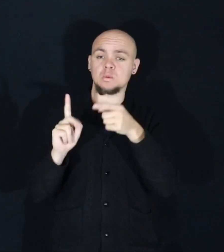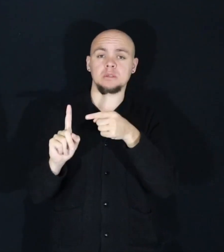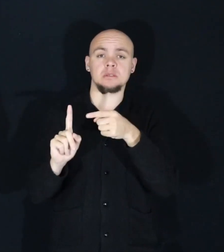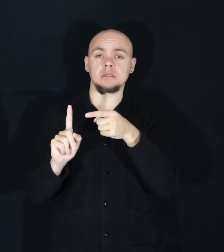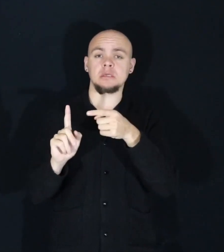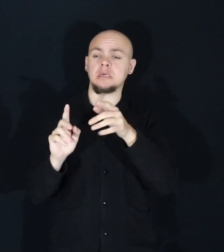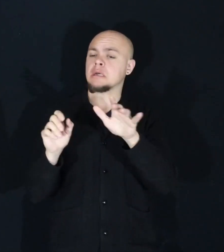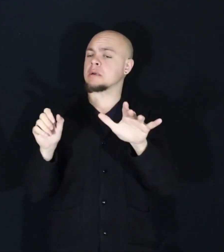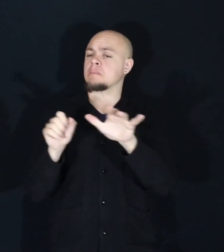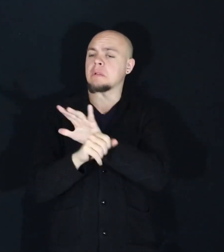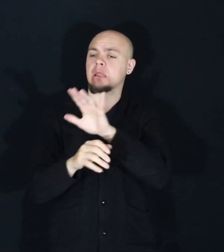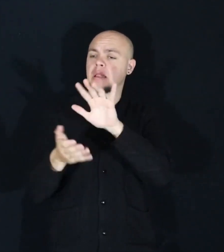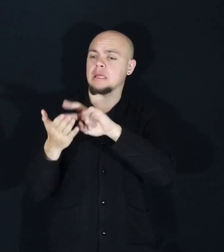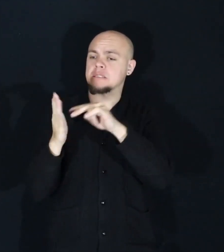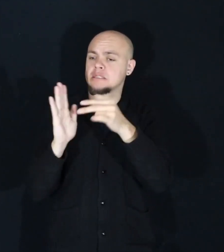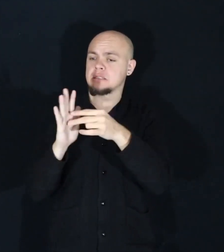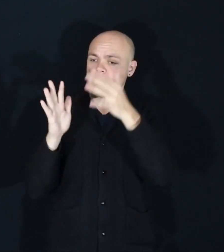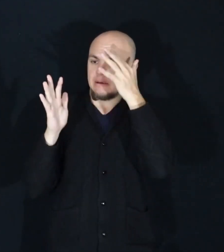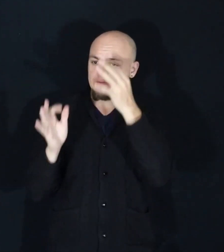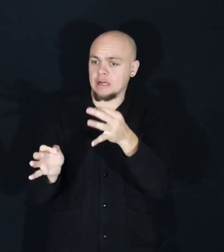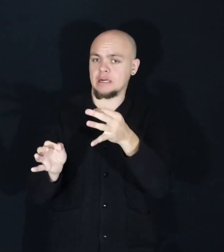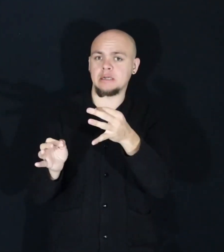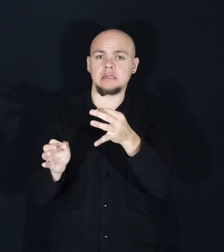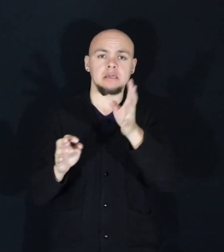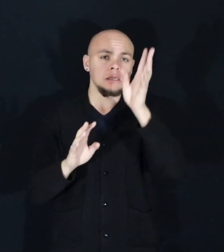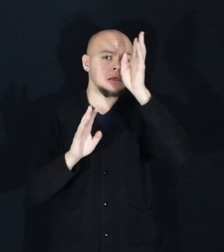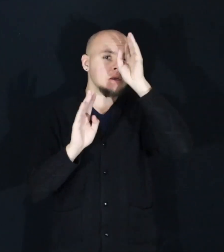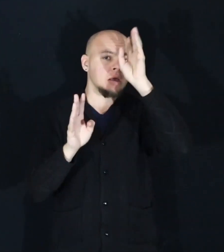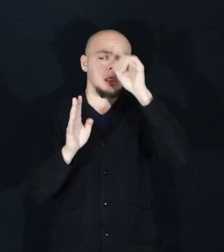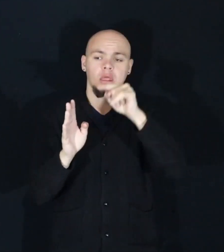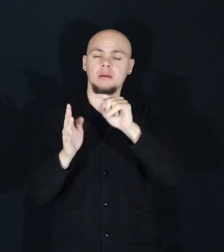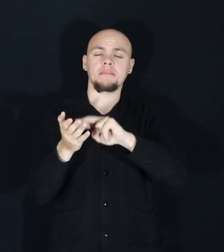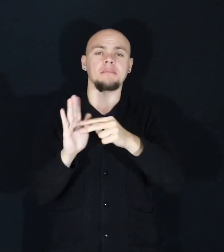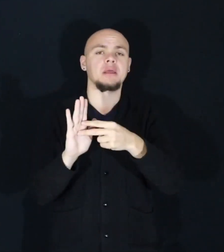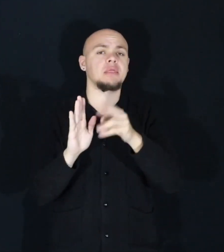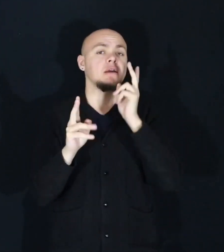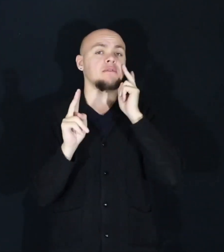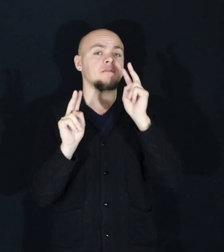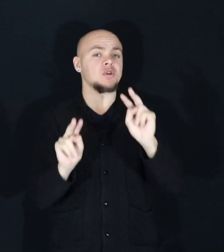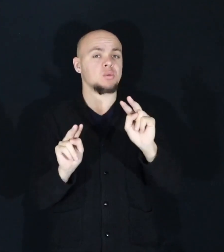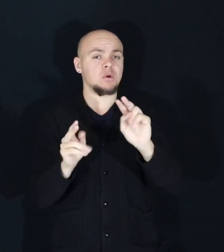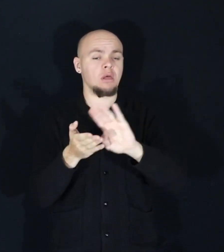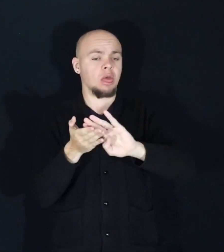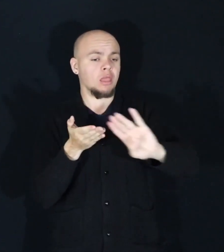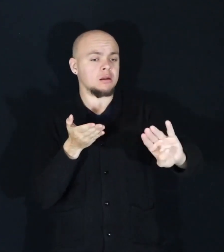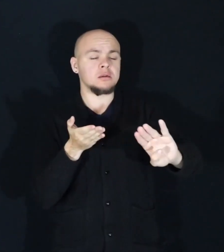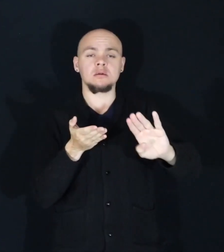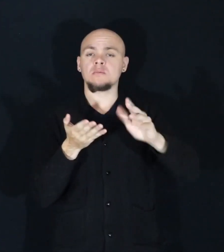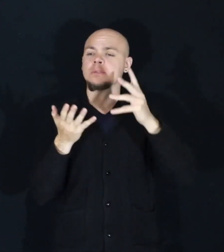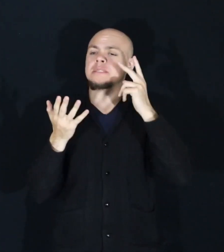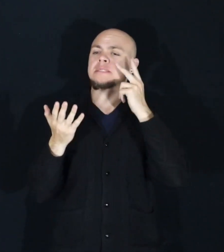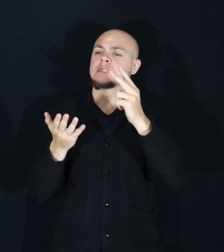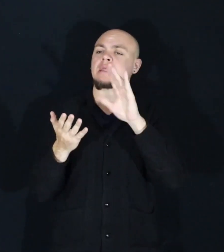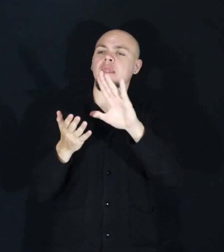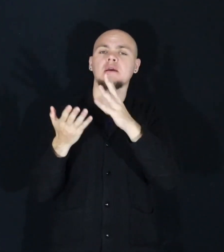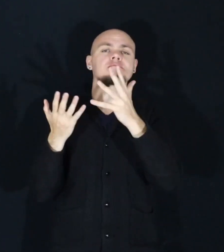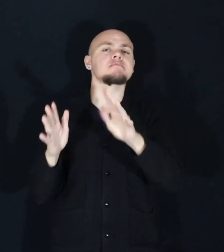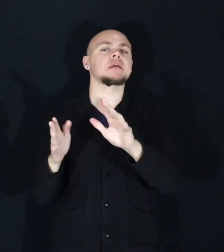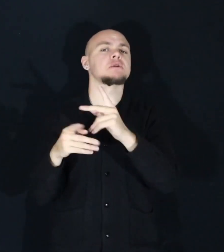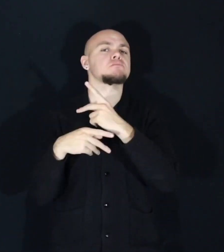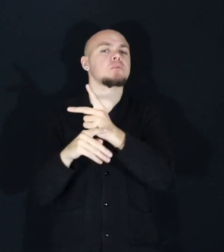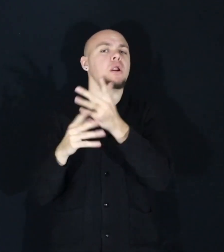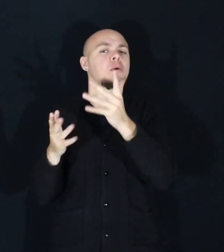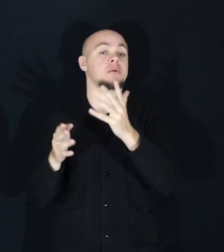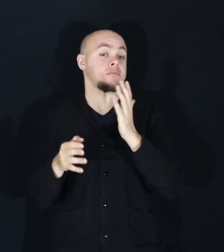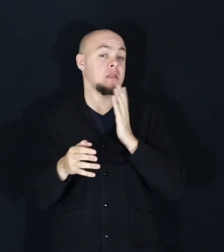defined. So the process to create anything excludes the viewer because we are already seeing a finished product. Books expand